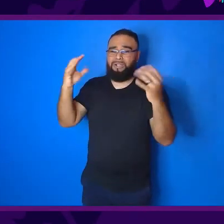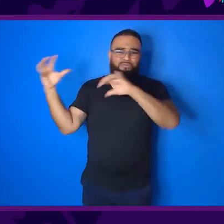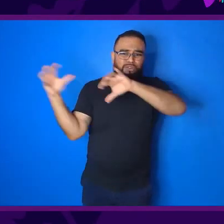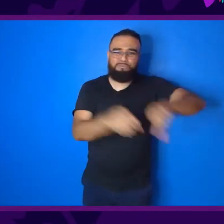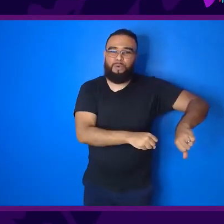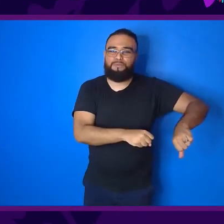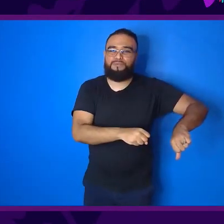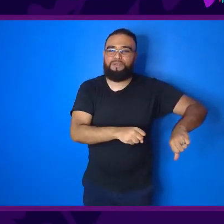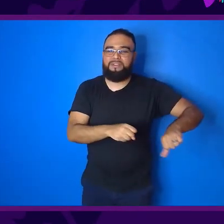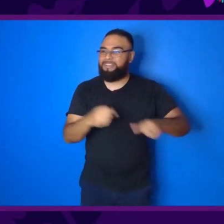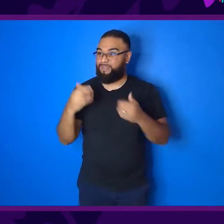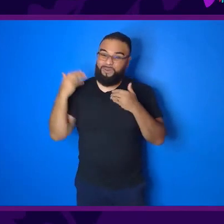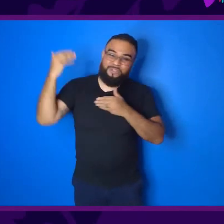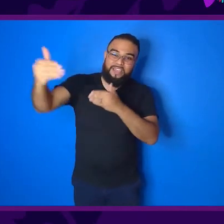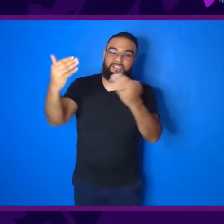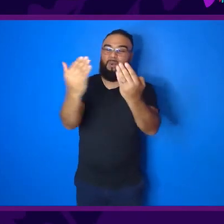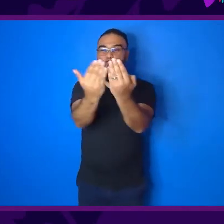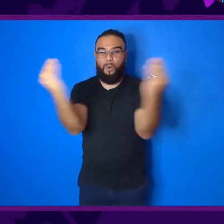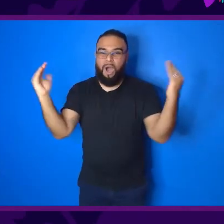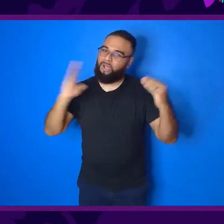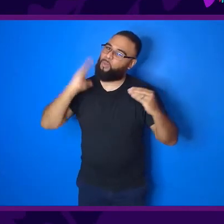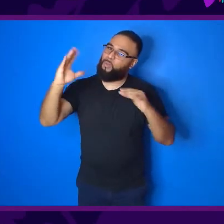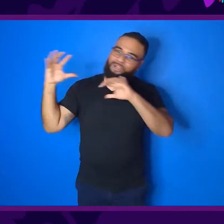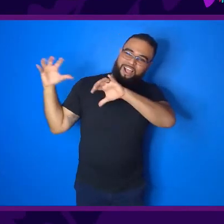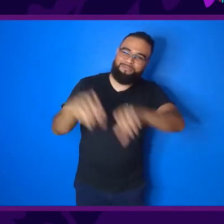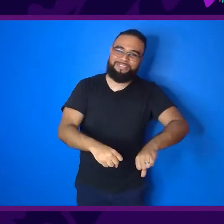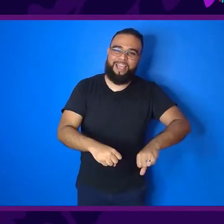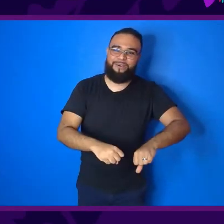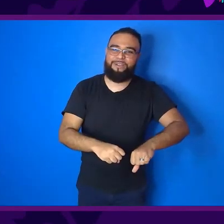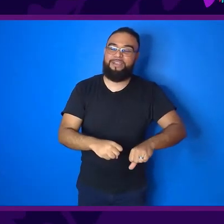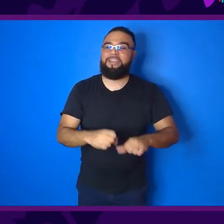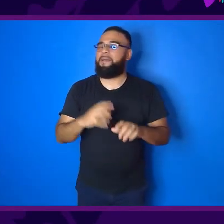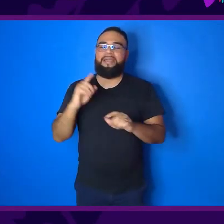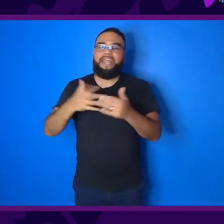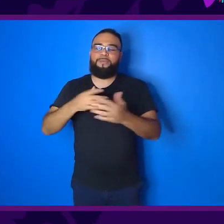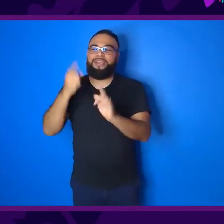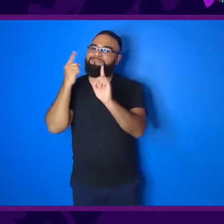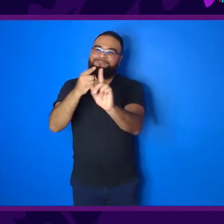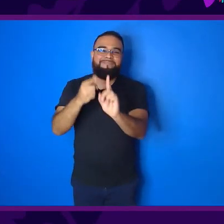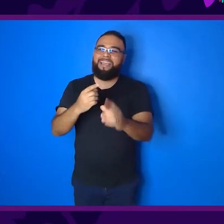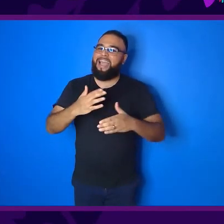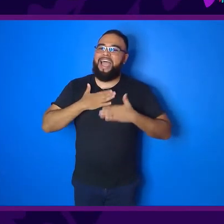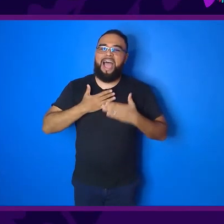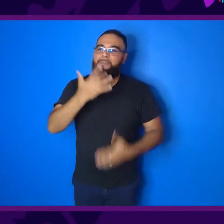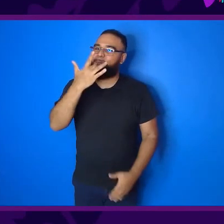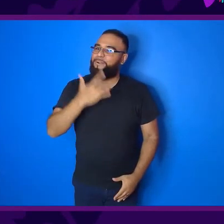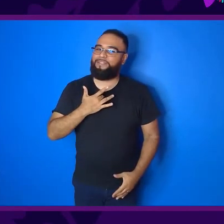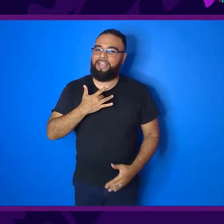everything. Happy birthday, Dolores. Happy birthday, Dolores. We love you. And thank you for your life.